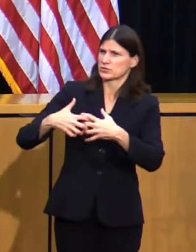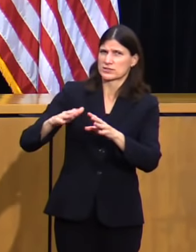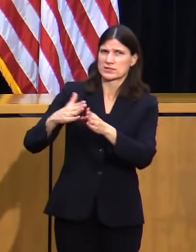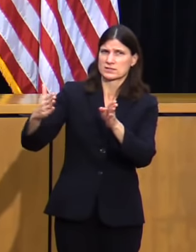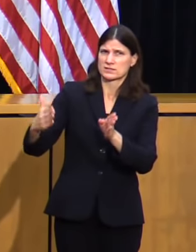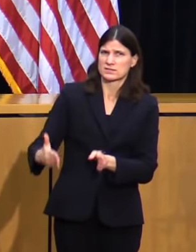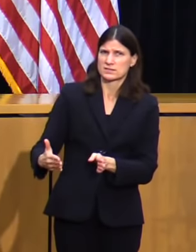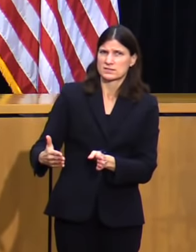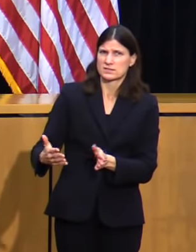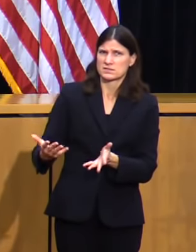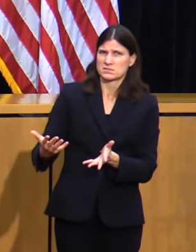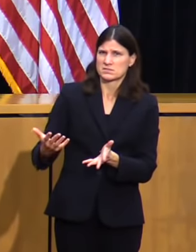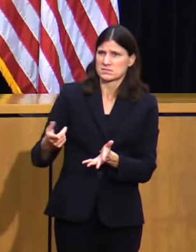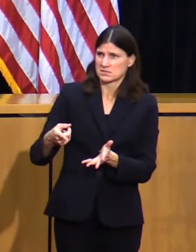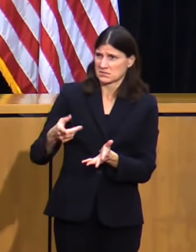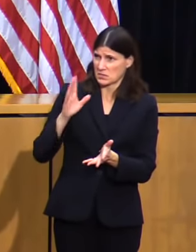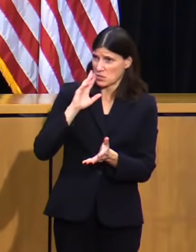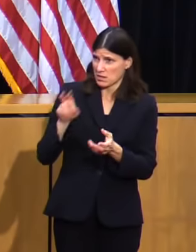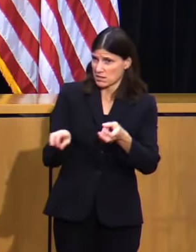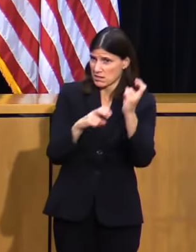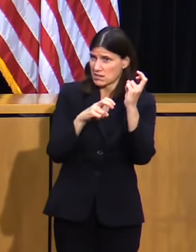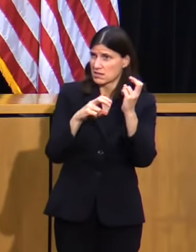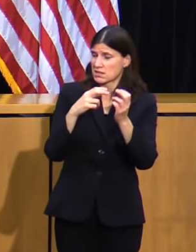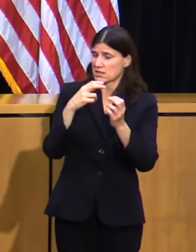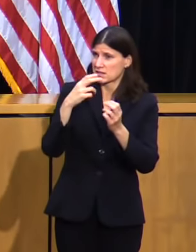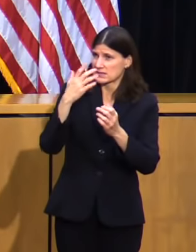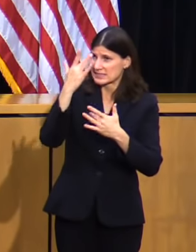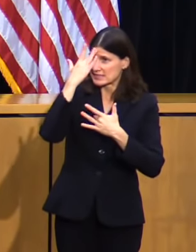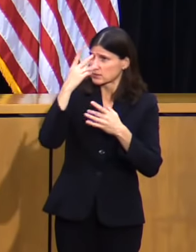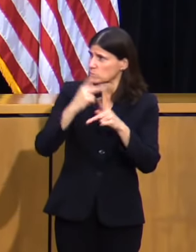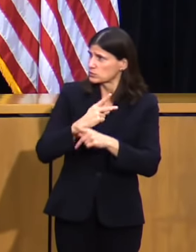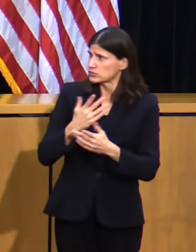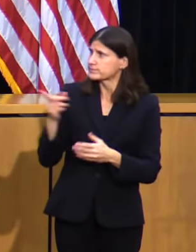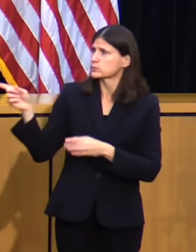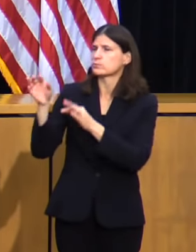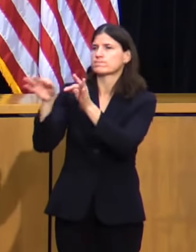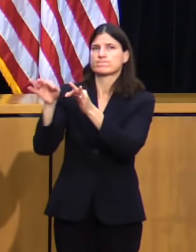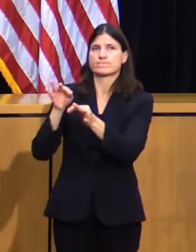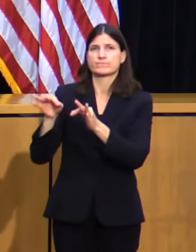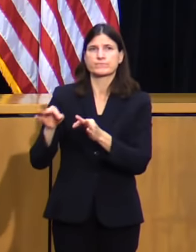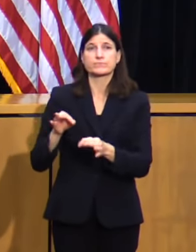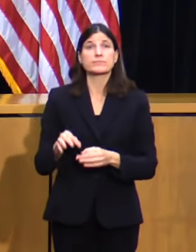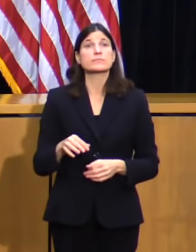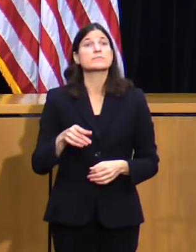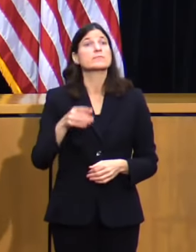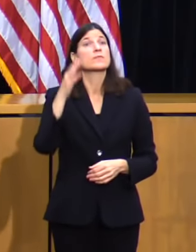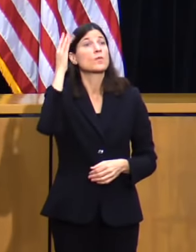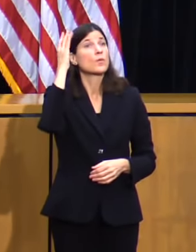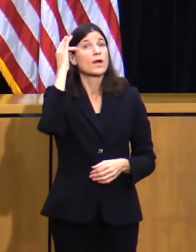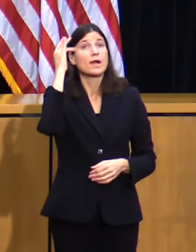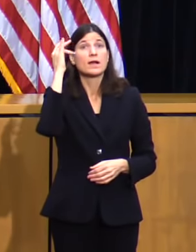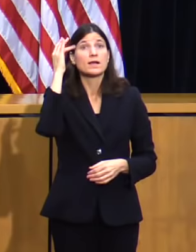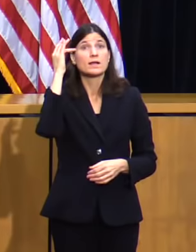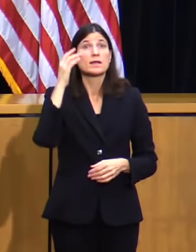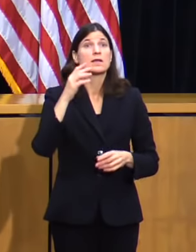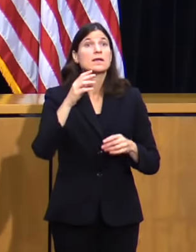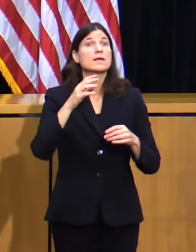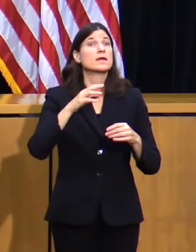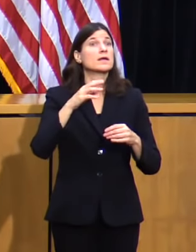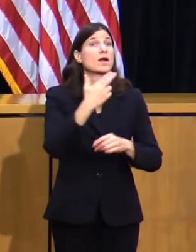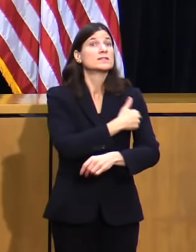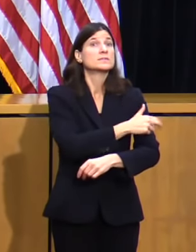it. I think that the reason that we're seeing fewer people hospitalized is the age groups that we're seeing. We're not seeing much in